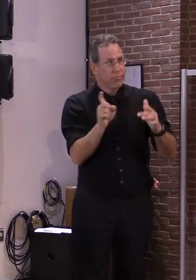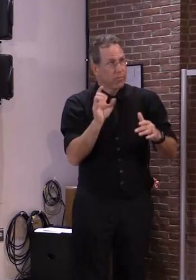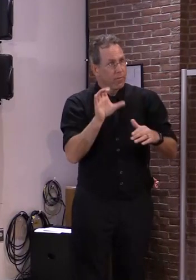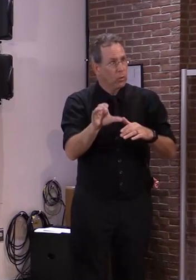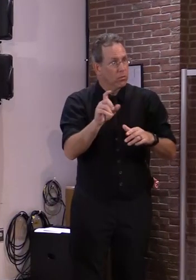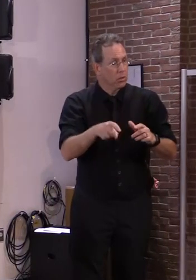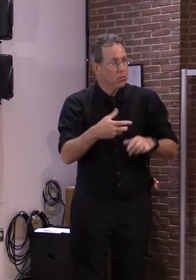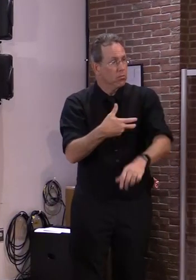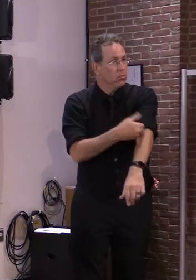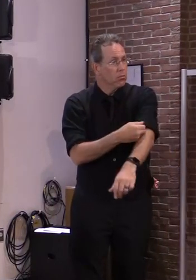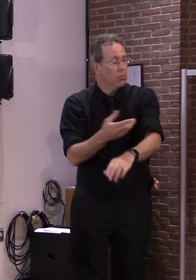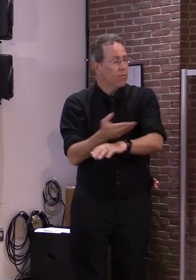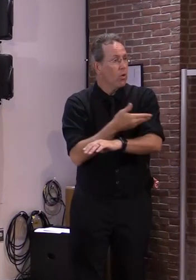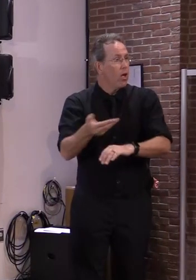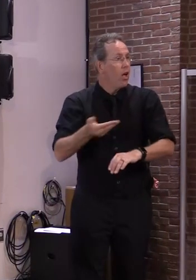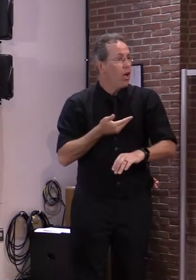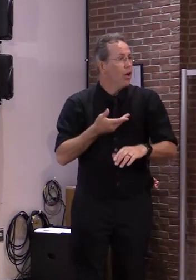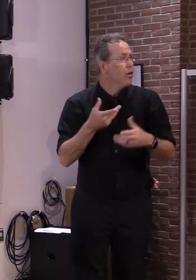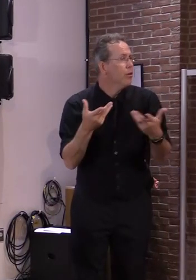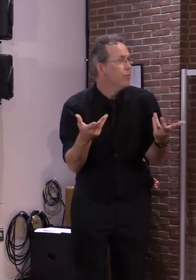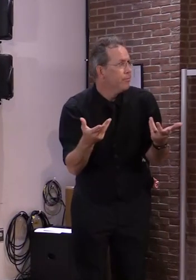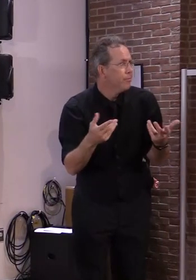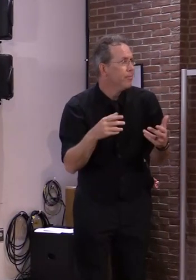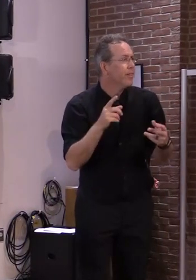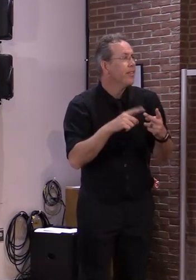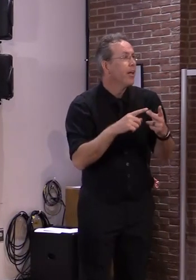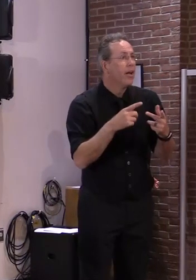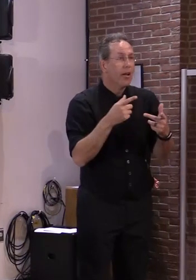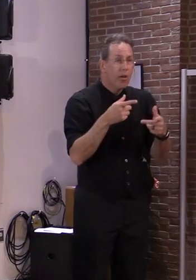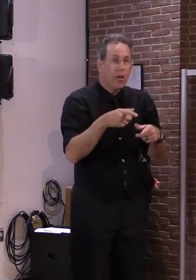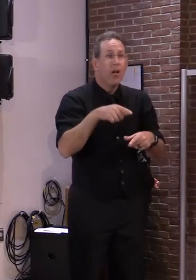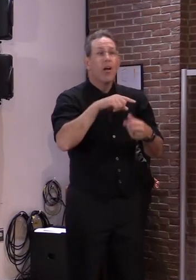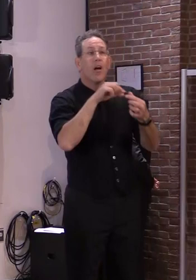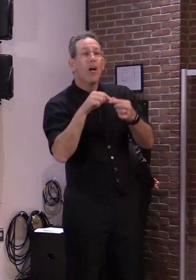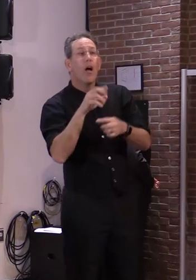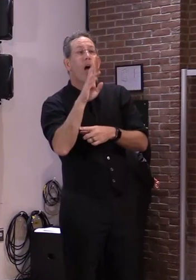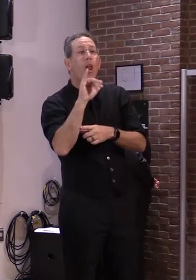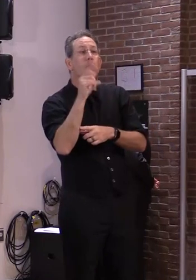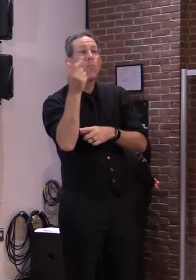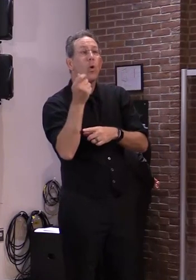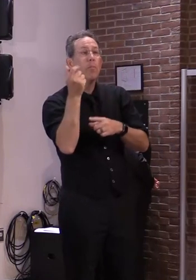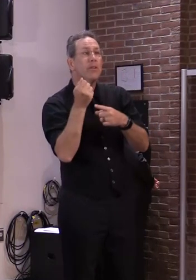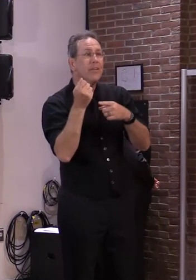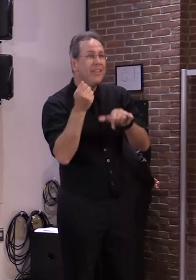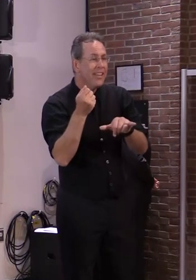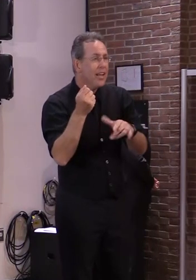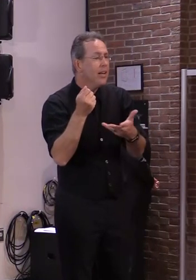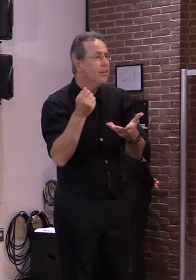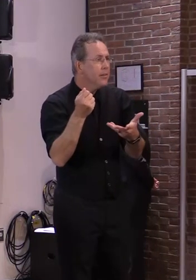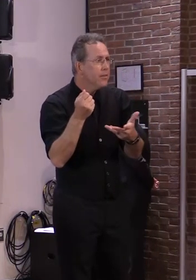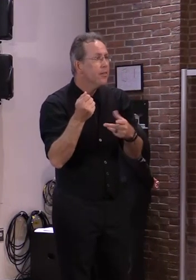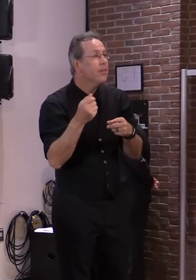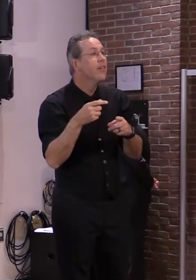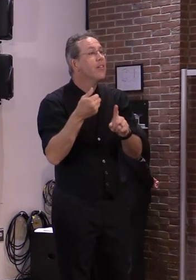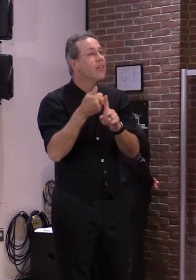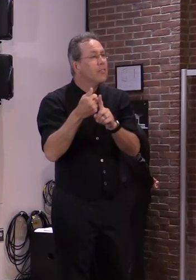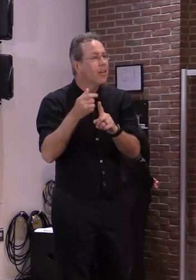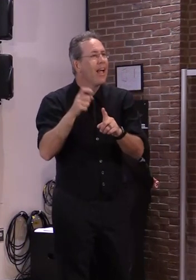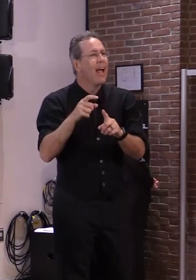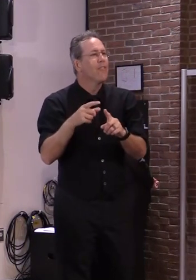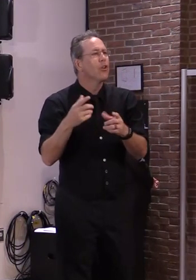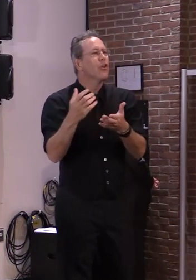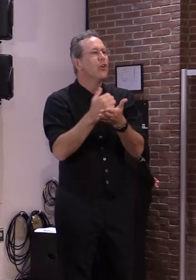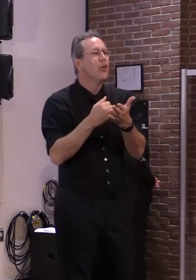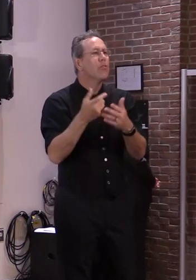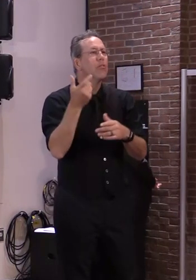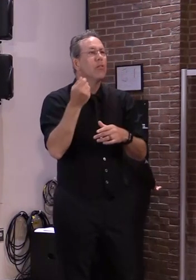collecting unemployment benefits, either someone is let go for cause or they have quit their position.